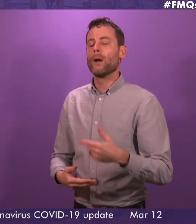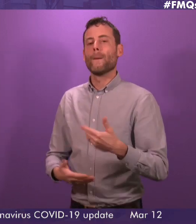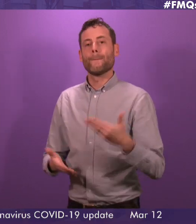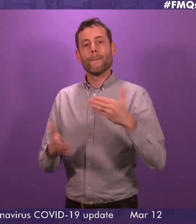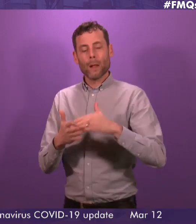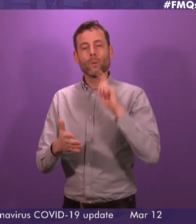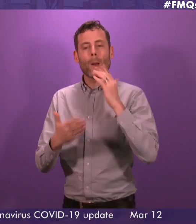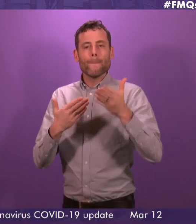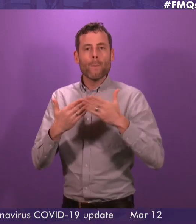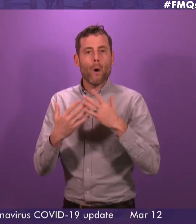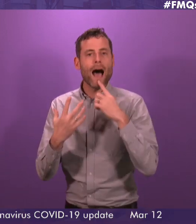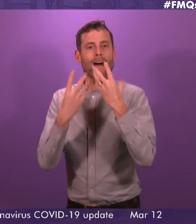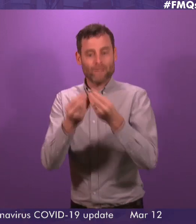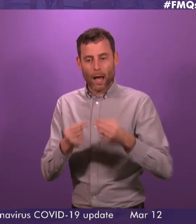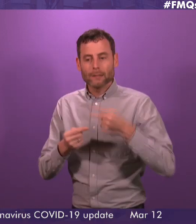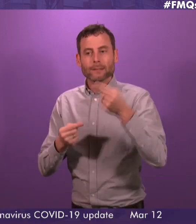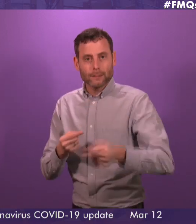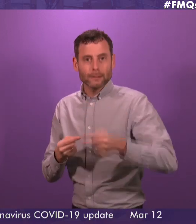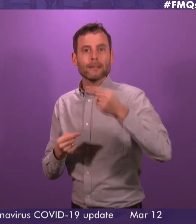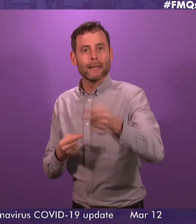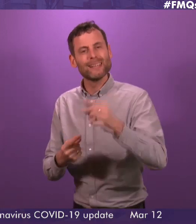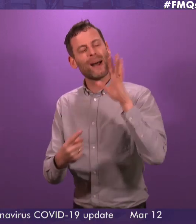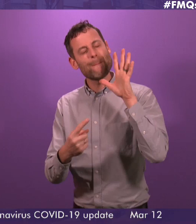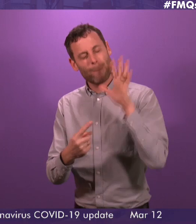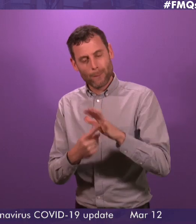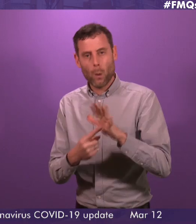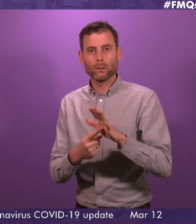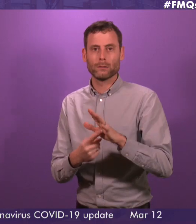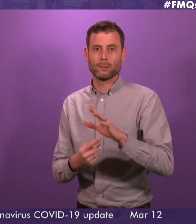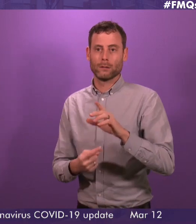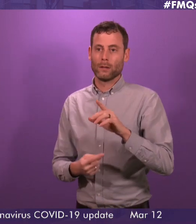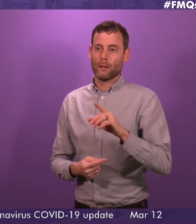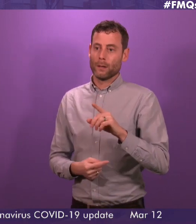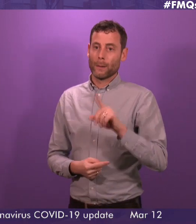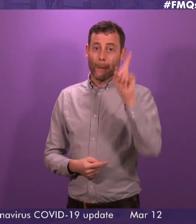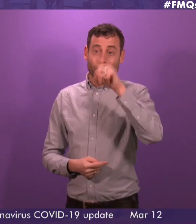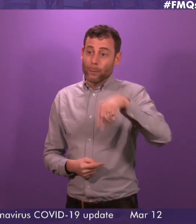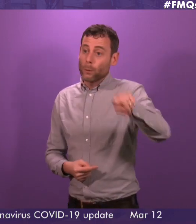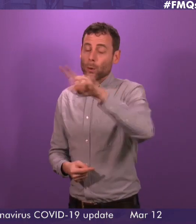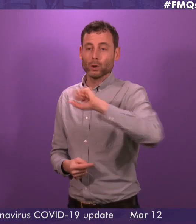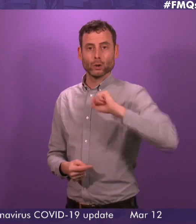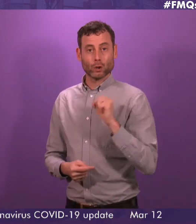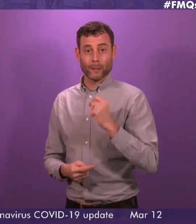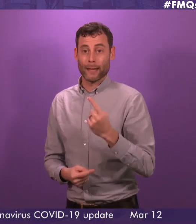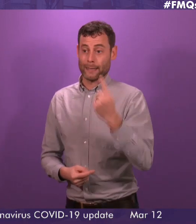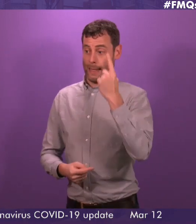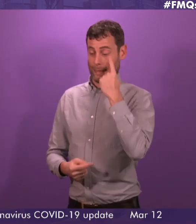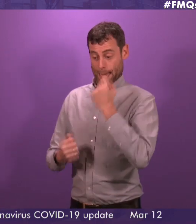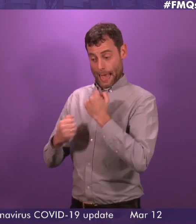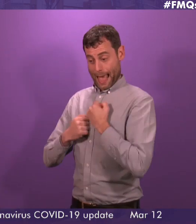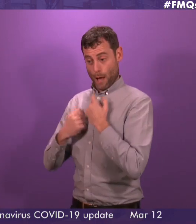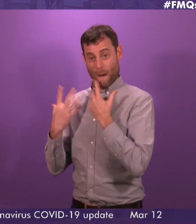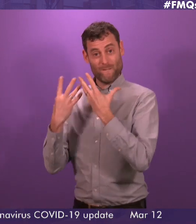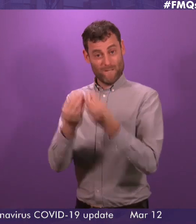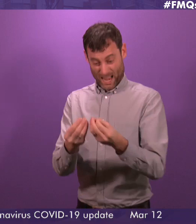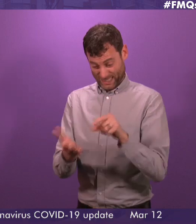ahead are important. They're important that the members of the Scottish public trust the advice that we are given, that it